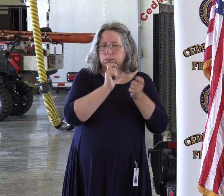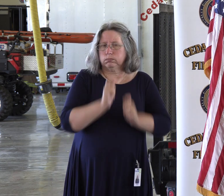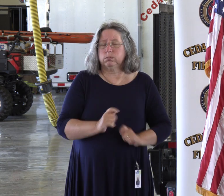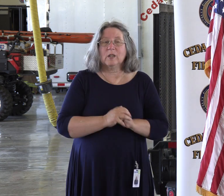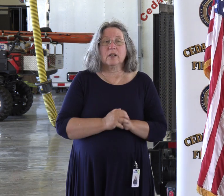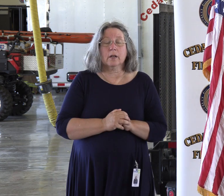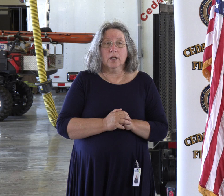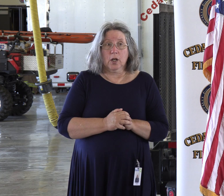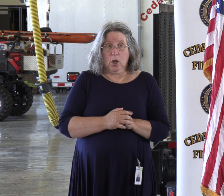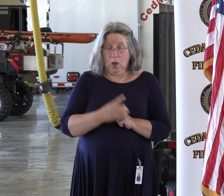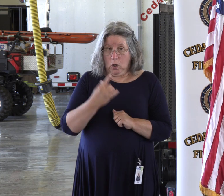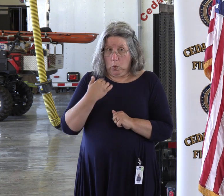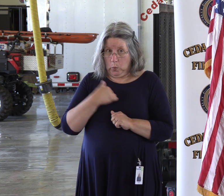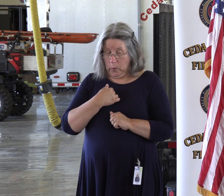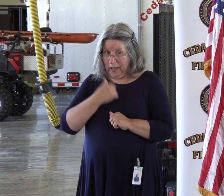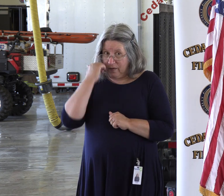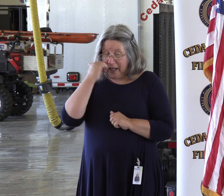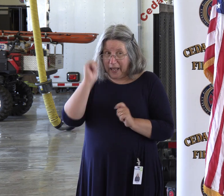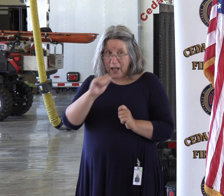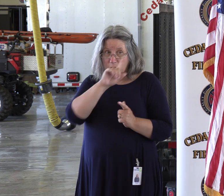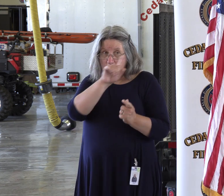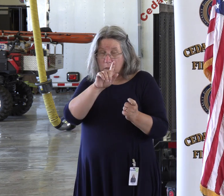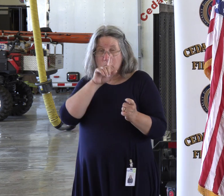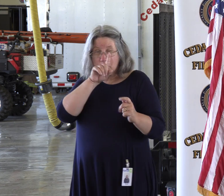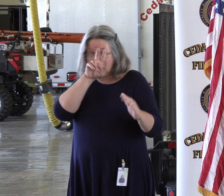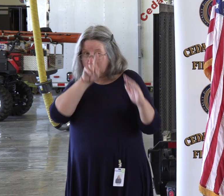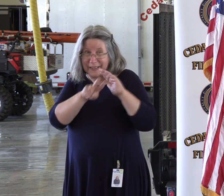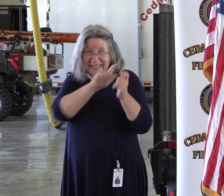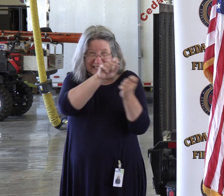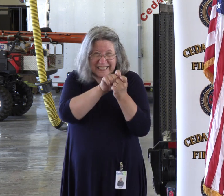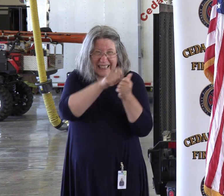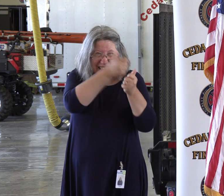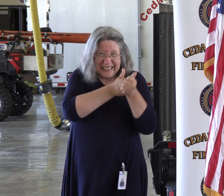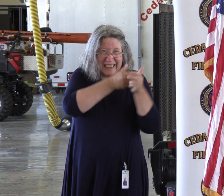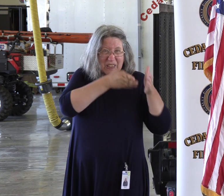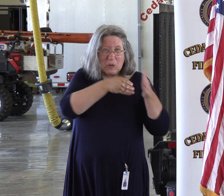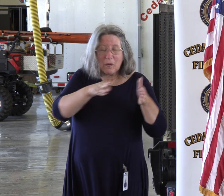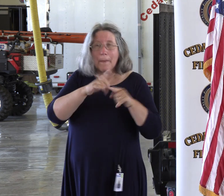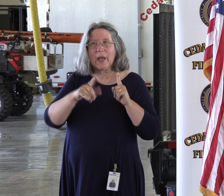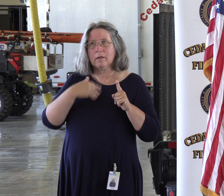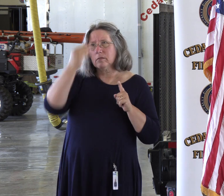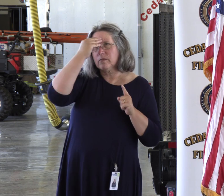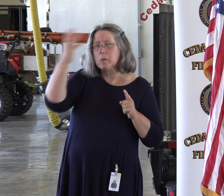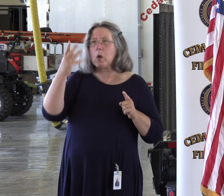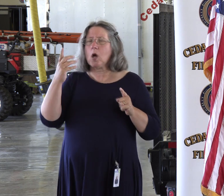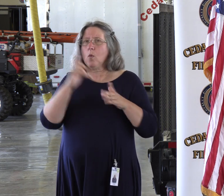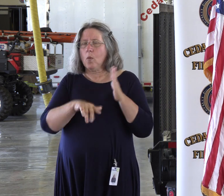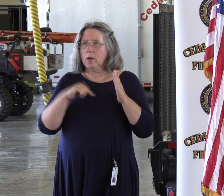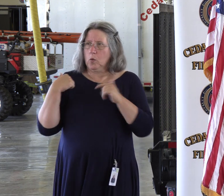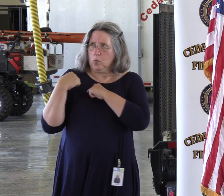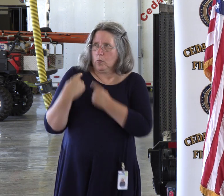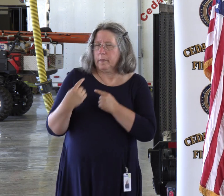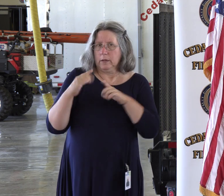able to predict exactly when we will be at specific streets and neighborhoods, we hope this provides residents with a general idea of our progress, and